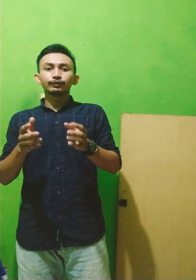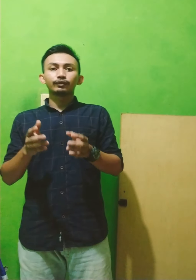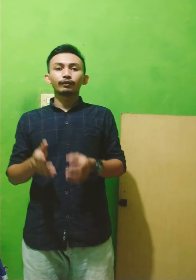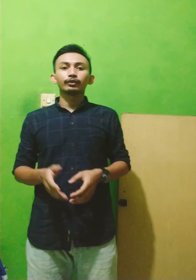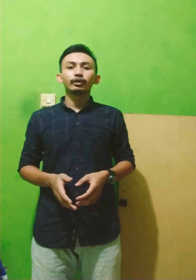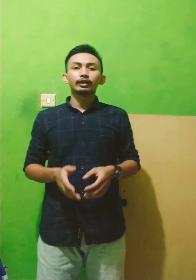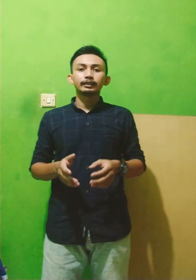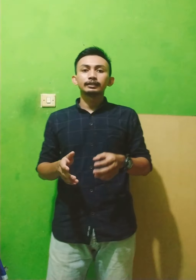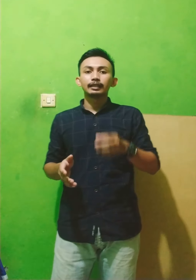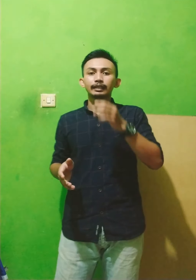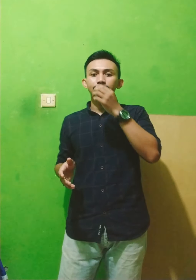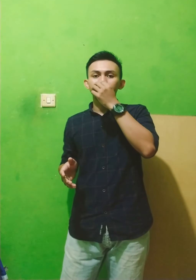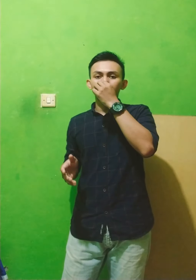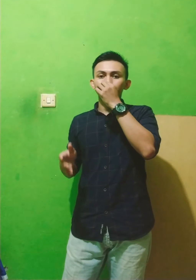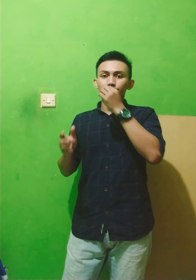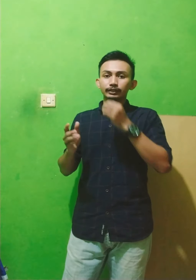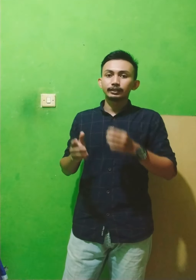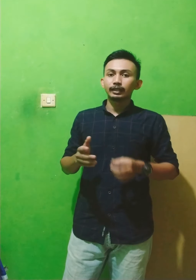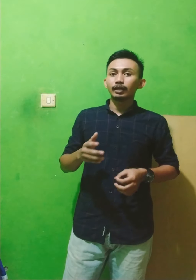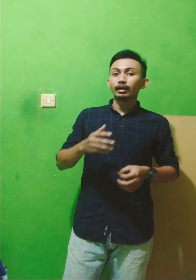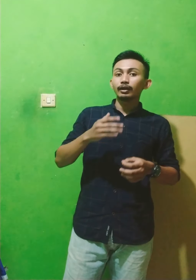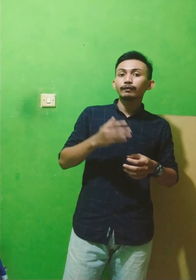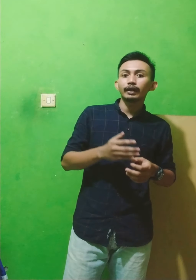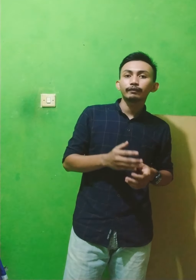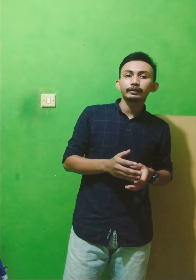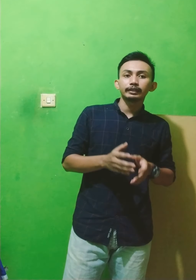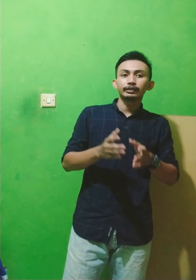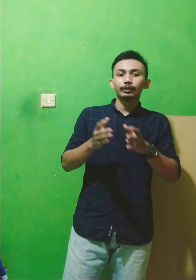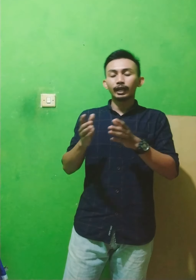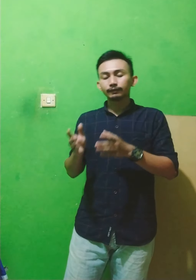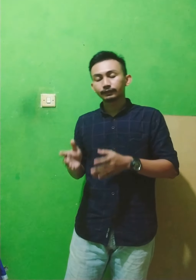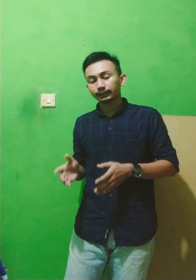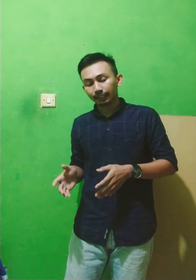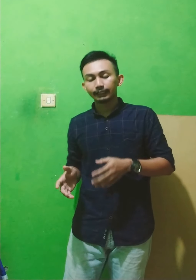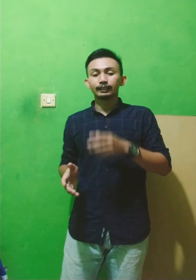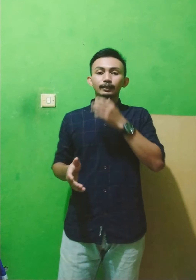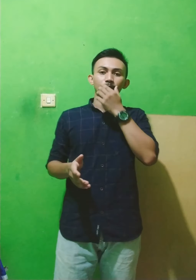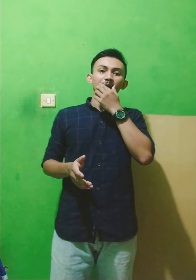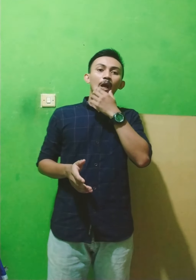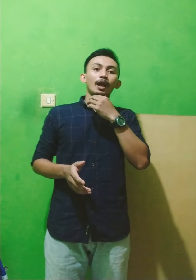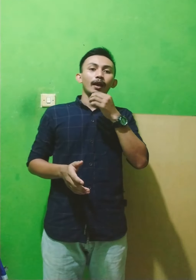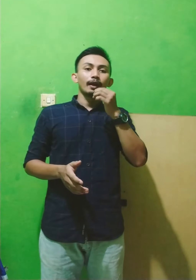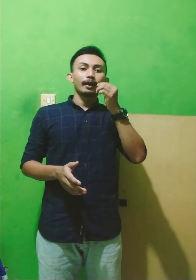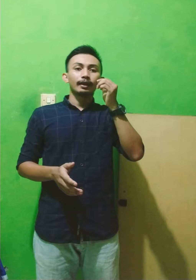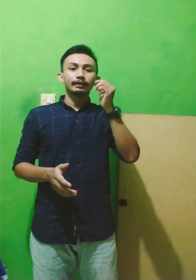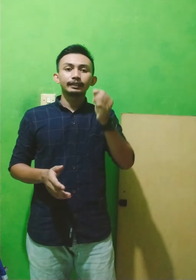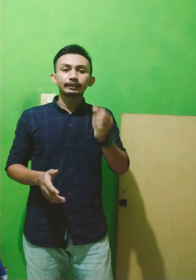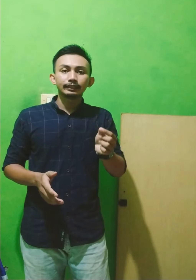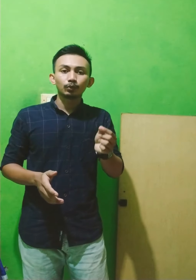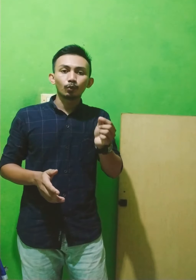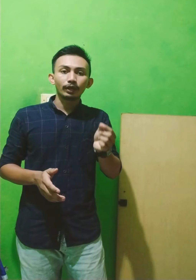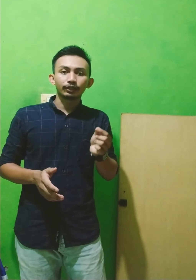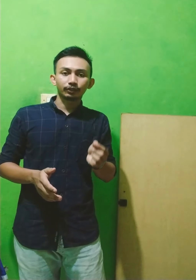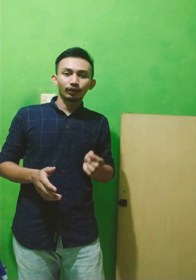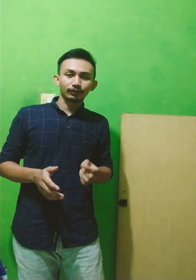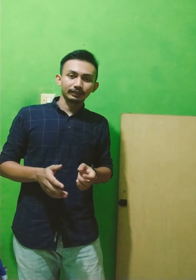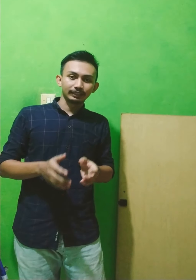from your audience lasting impression of everything you have said. This is why your conclusion is